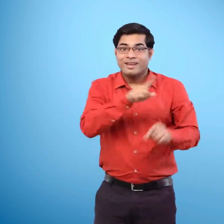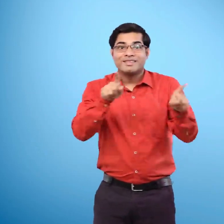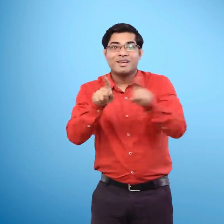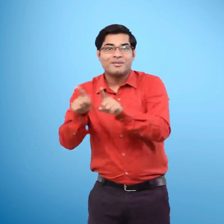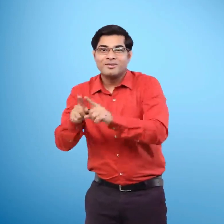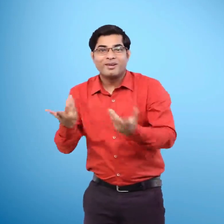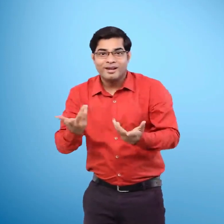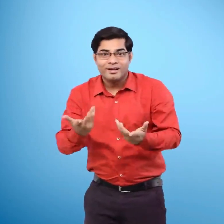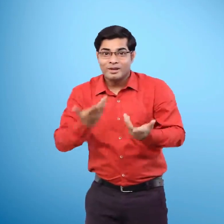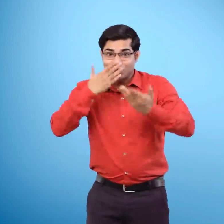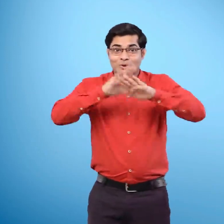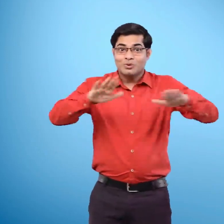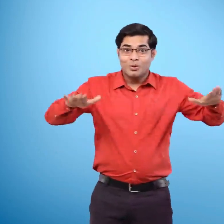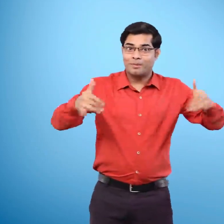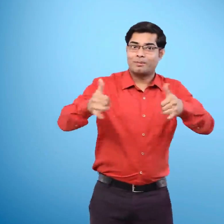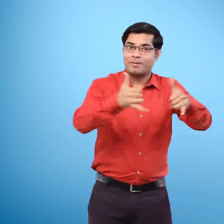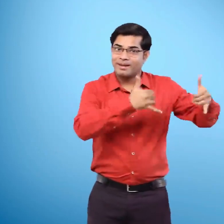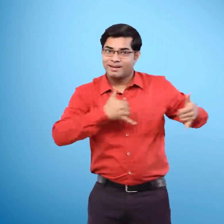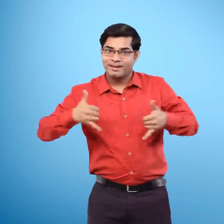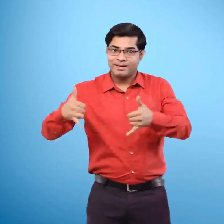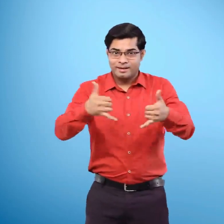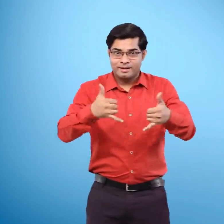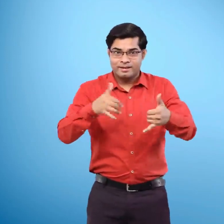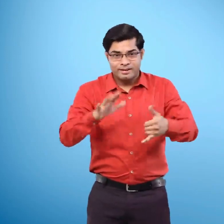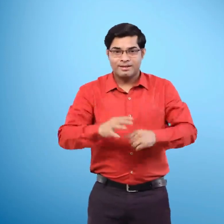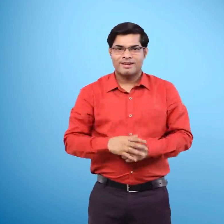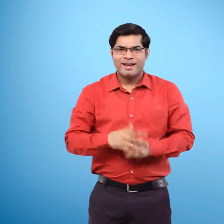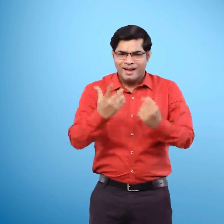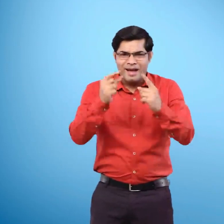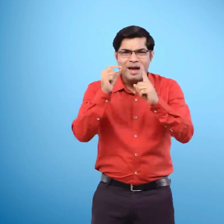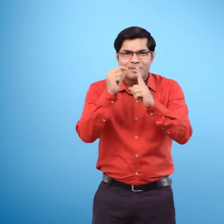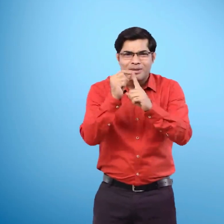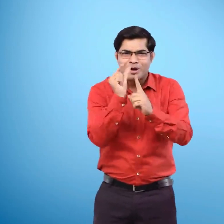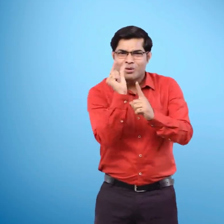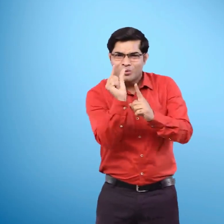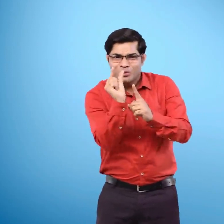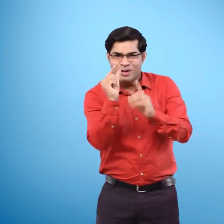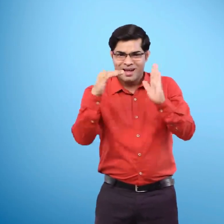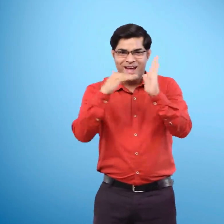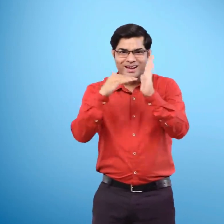Tile 1 and Tile 2 fit into each other like pieces of a puzzle.